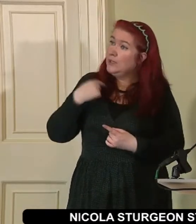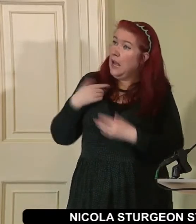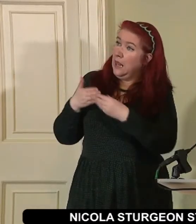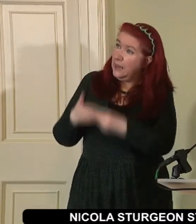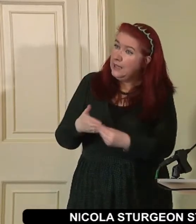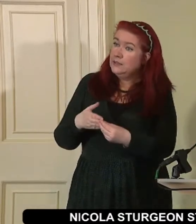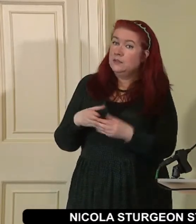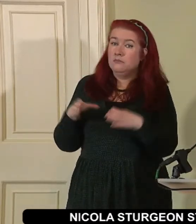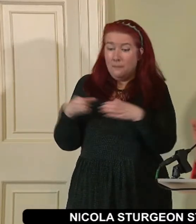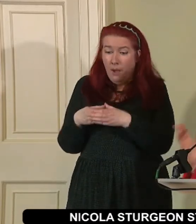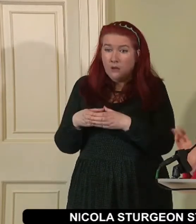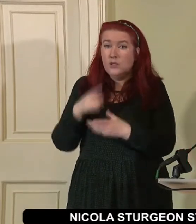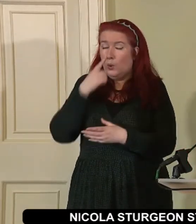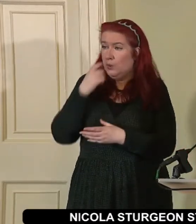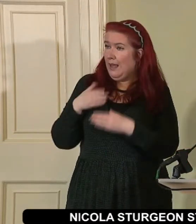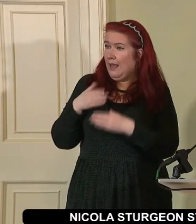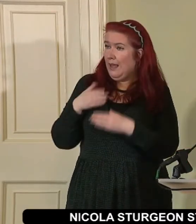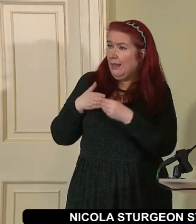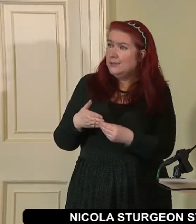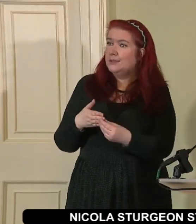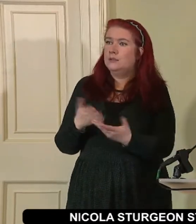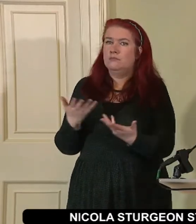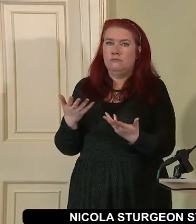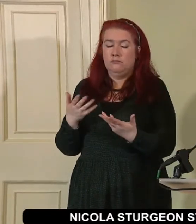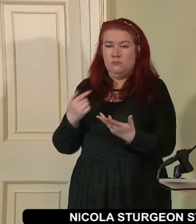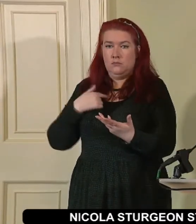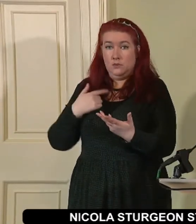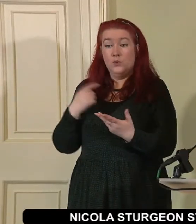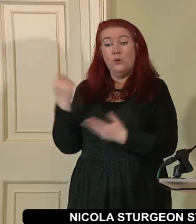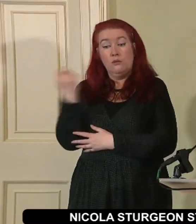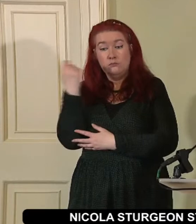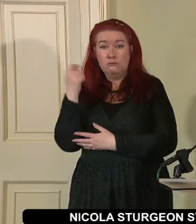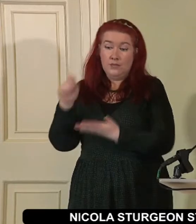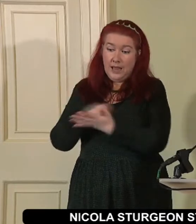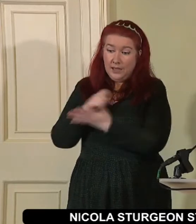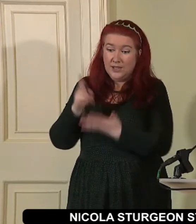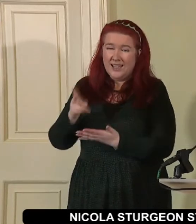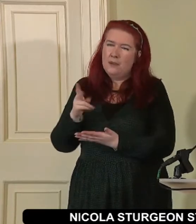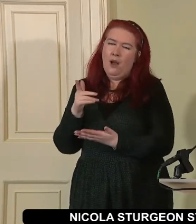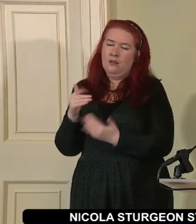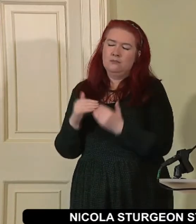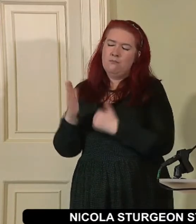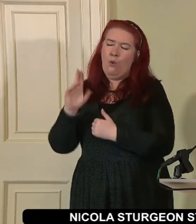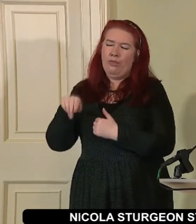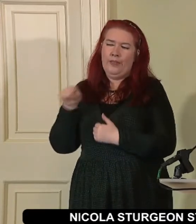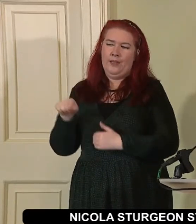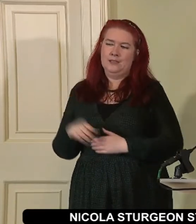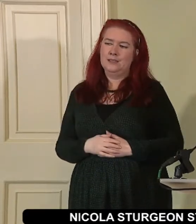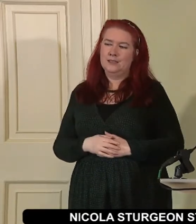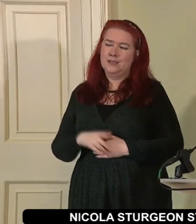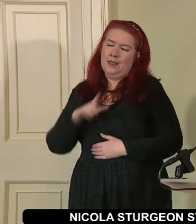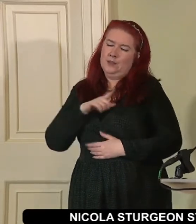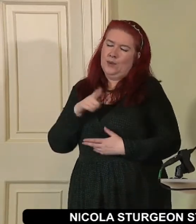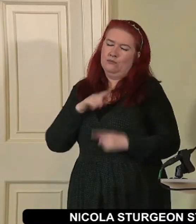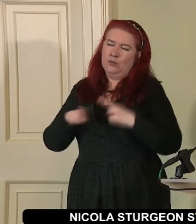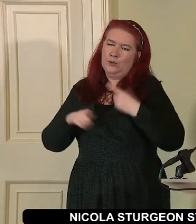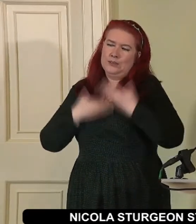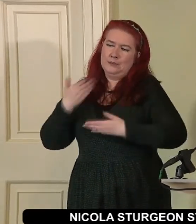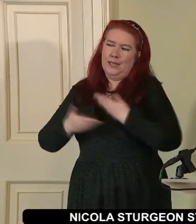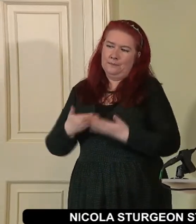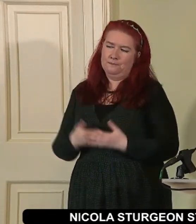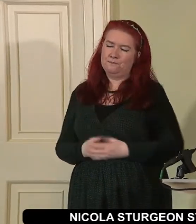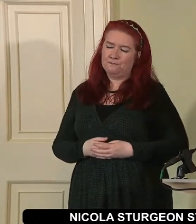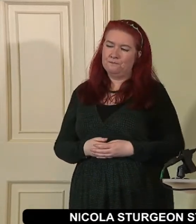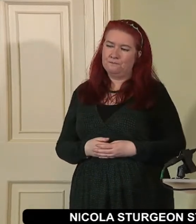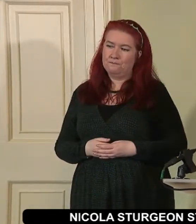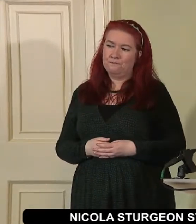country forward, certainly the party to electoral success, the answer is yes. But it is much deeper than that, which is what I've been trying to give a sense